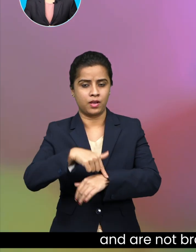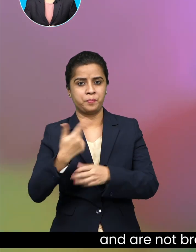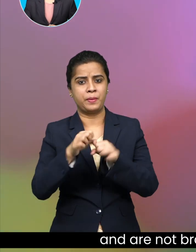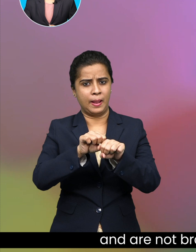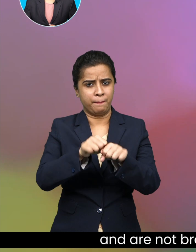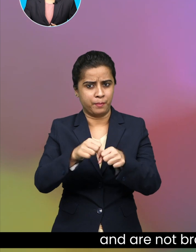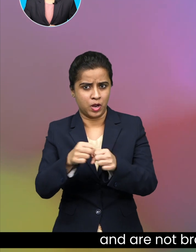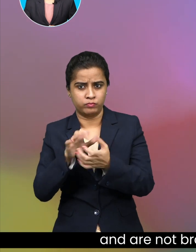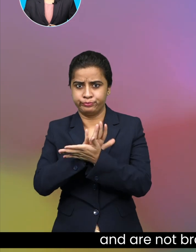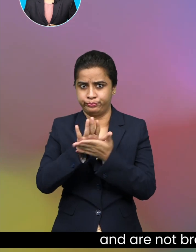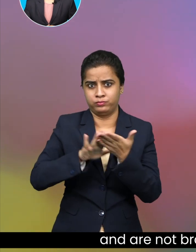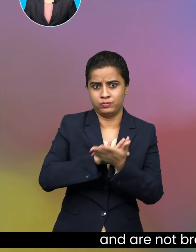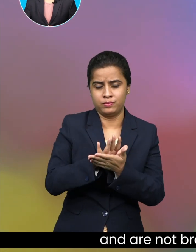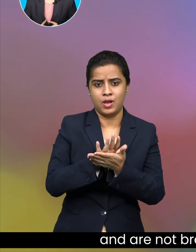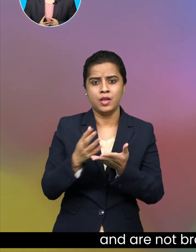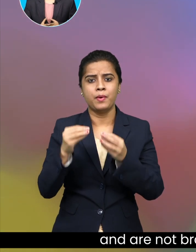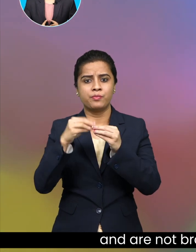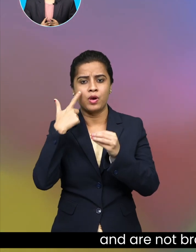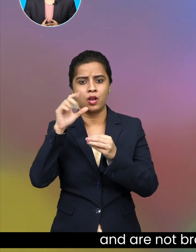and are not broken down by